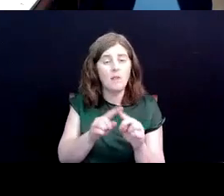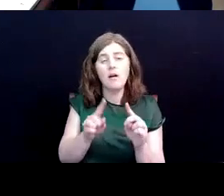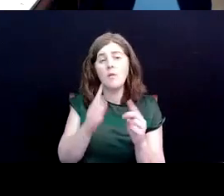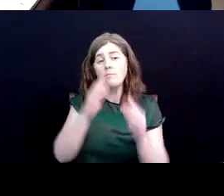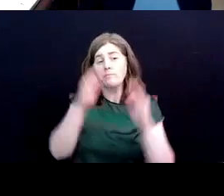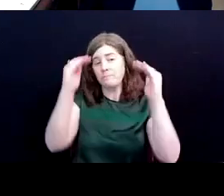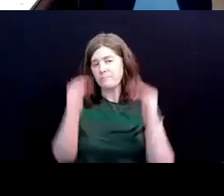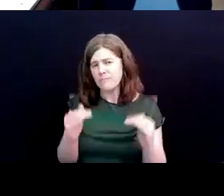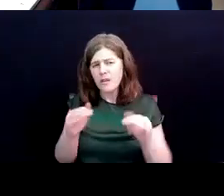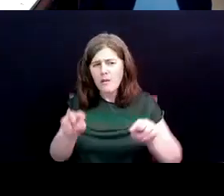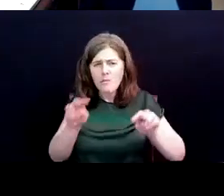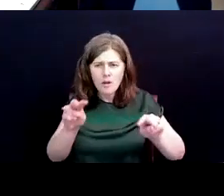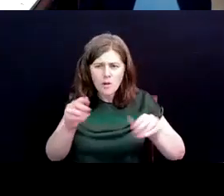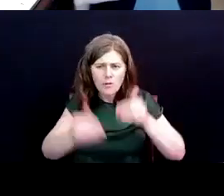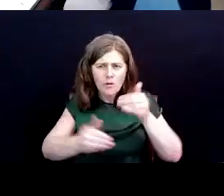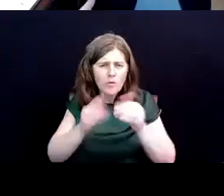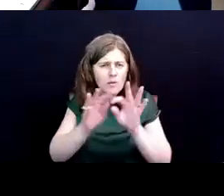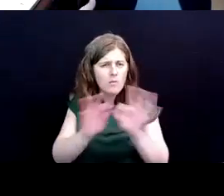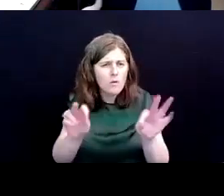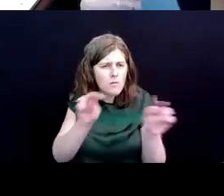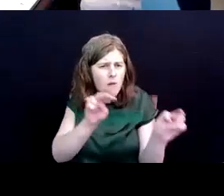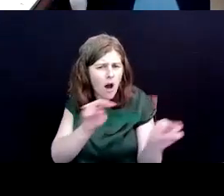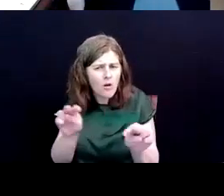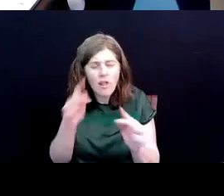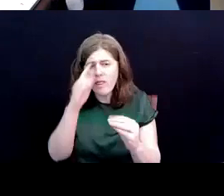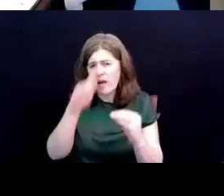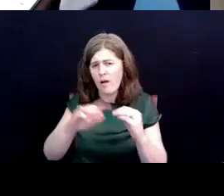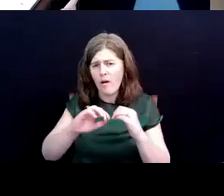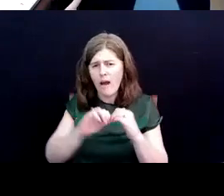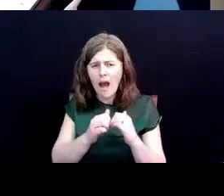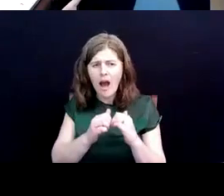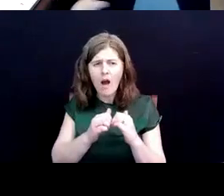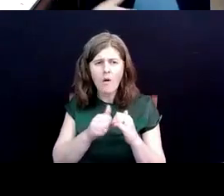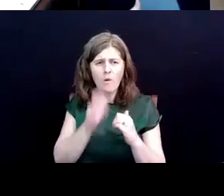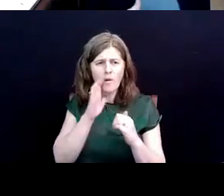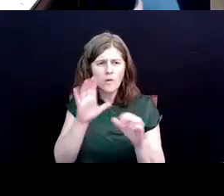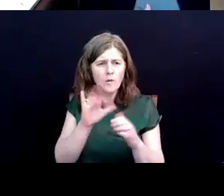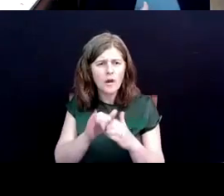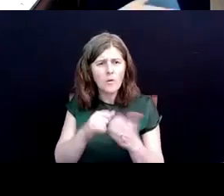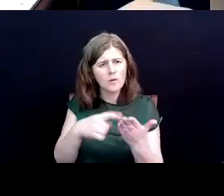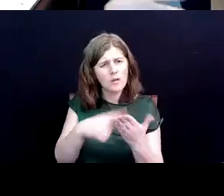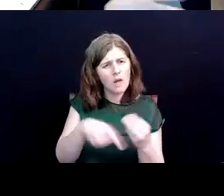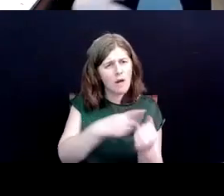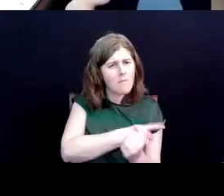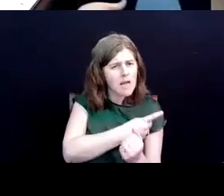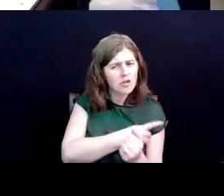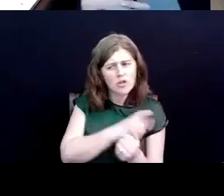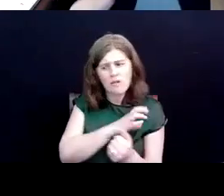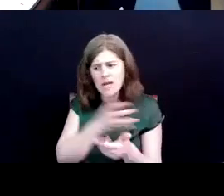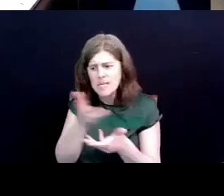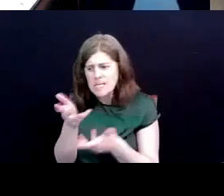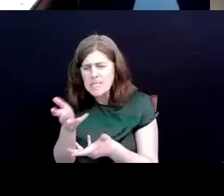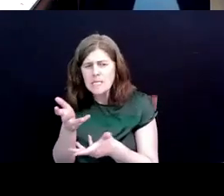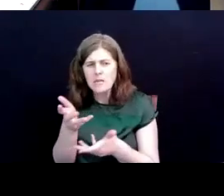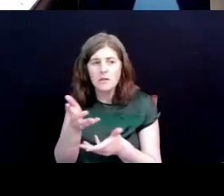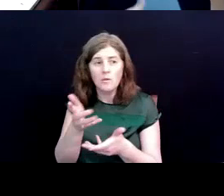it's essential to really monitor. So you really want to think about how are you going to do that? Are you going to talk to your patient client? Are you going to